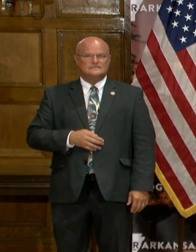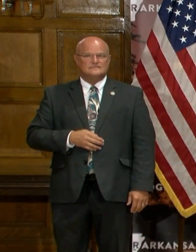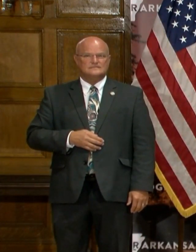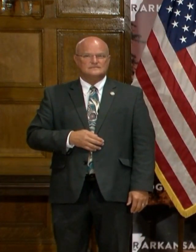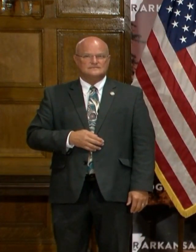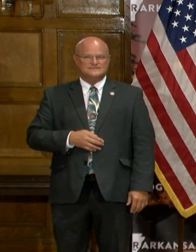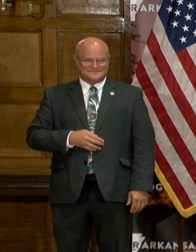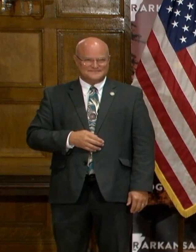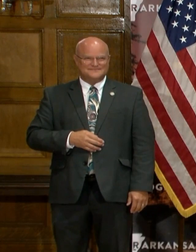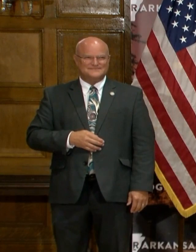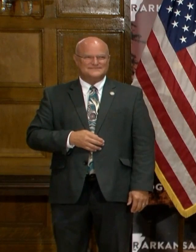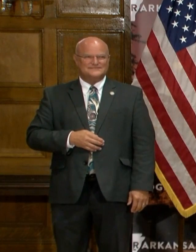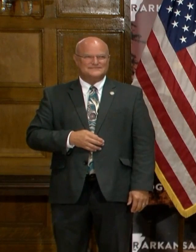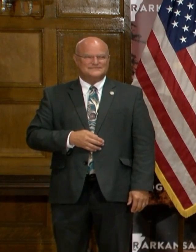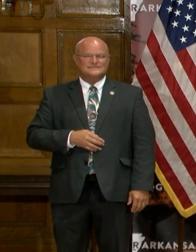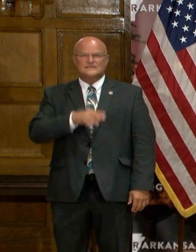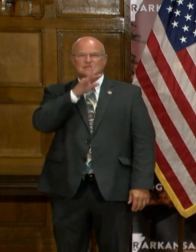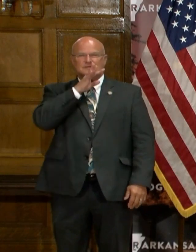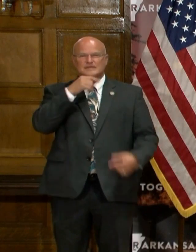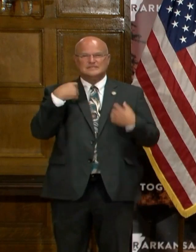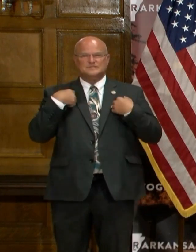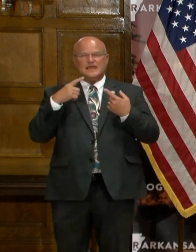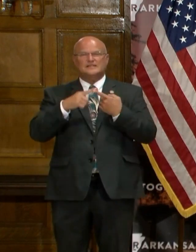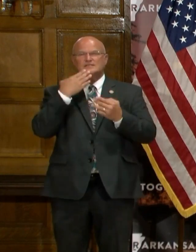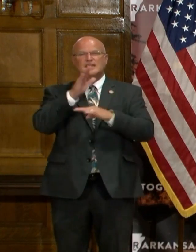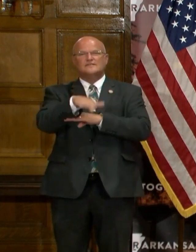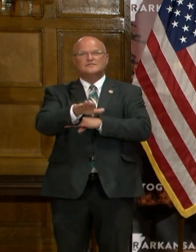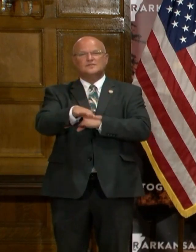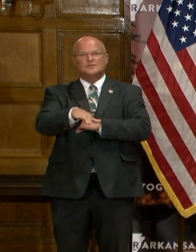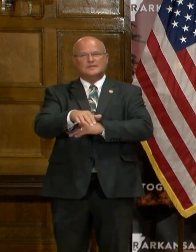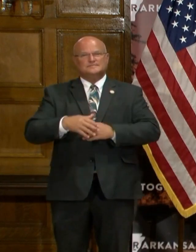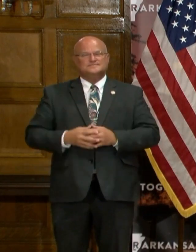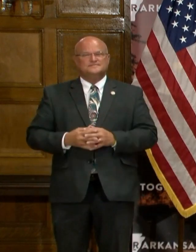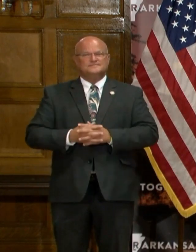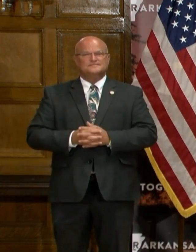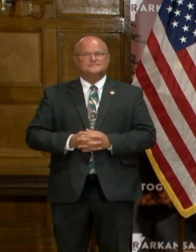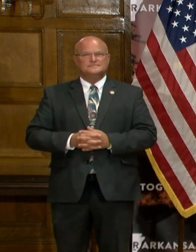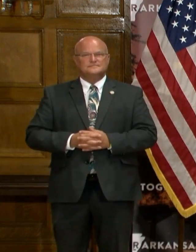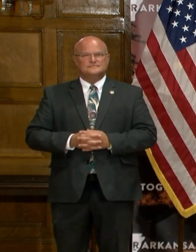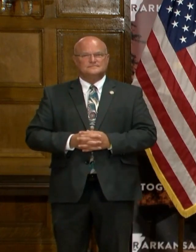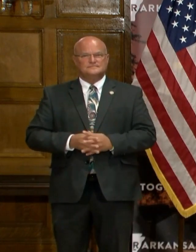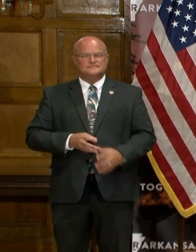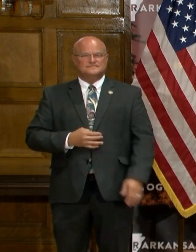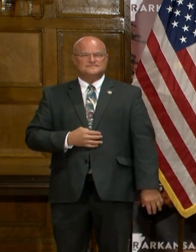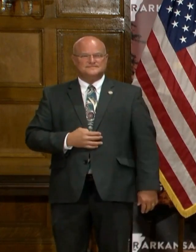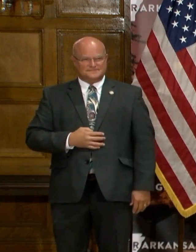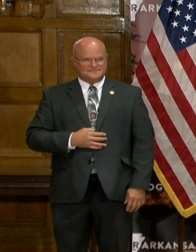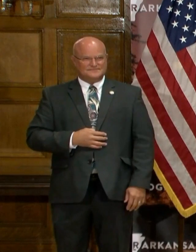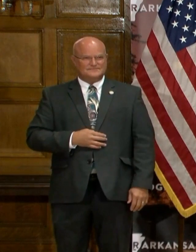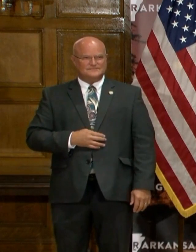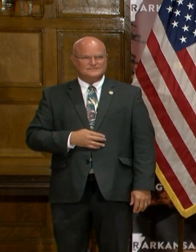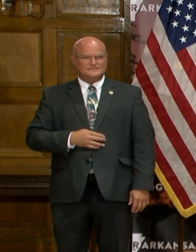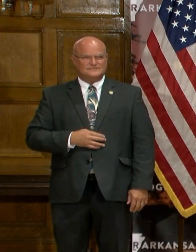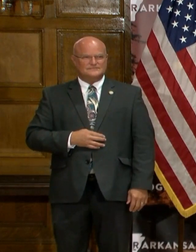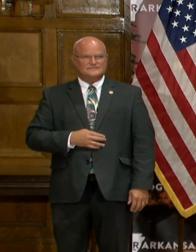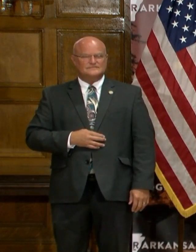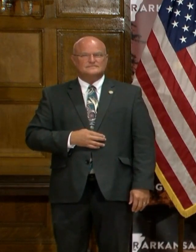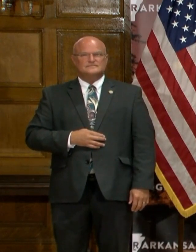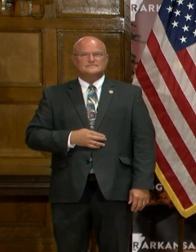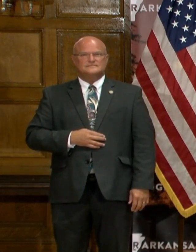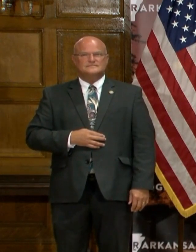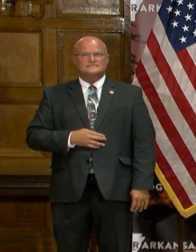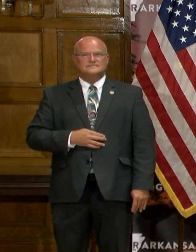Buenas tardes. Good afternoon. As part of my name is Gina Gomez. I'm the Executive Director of El